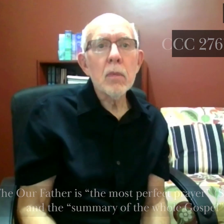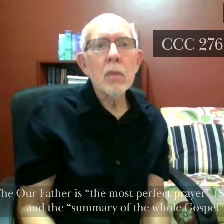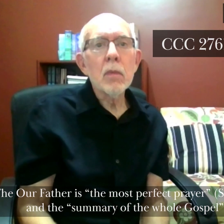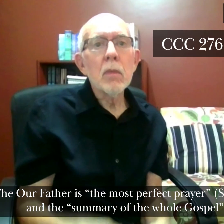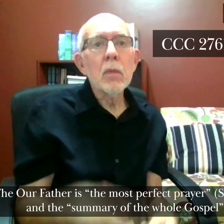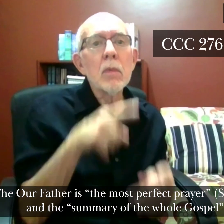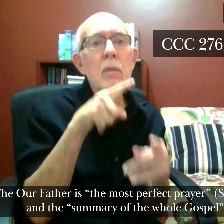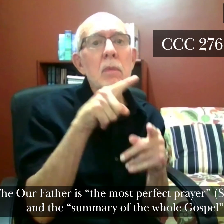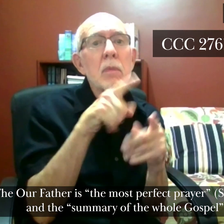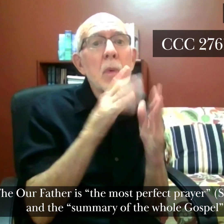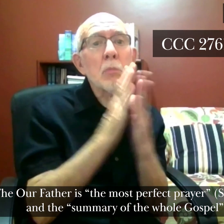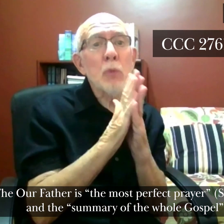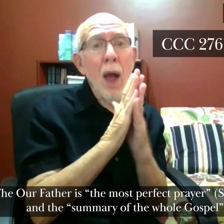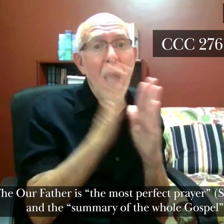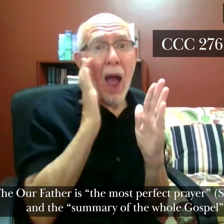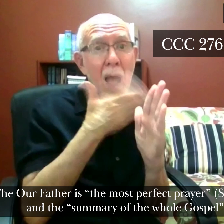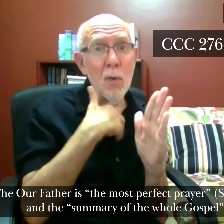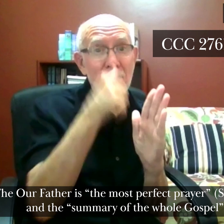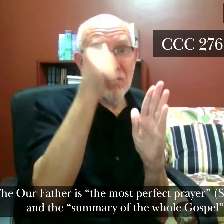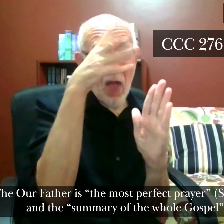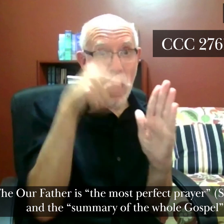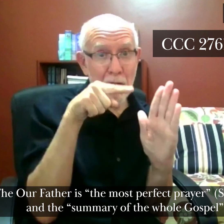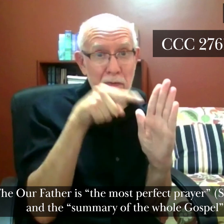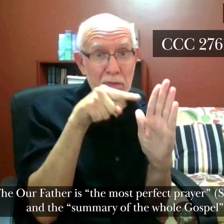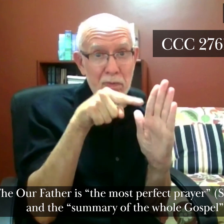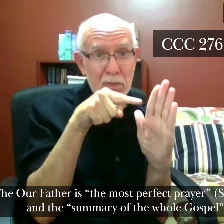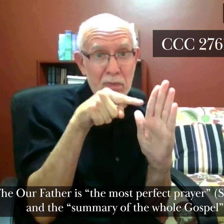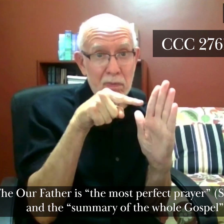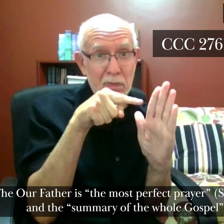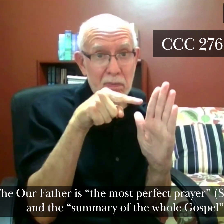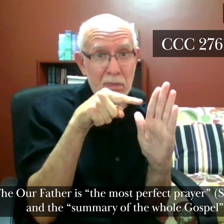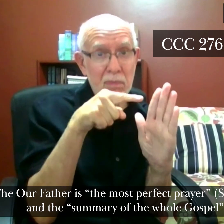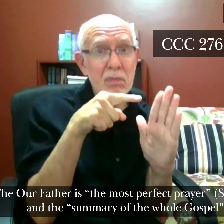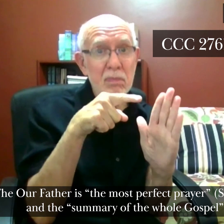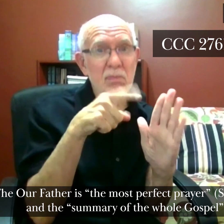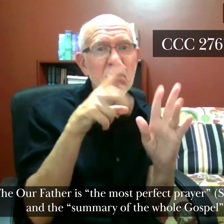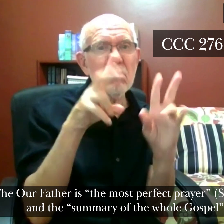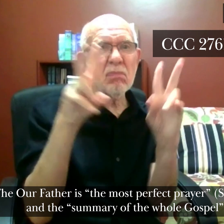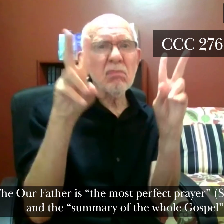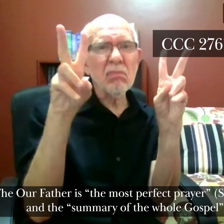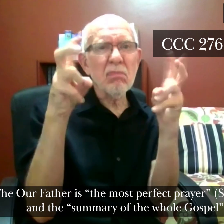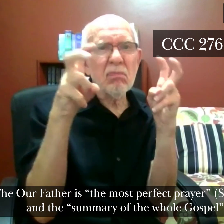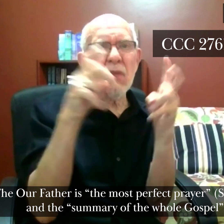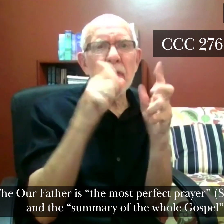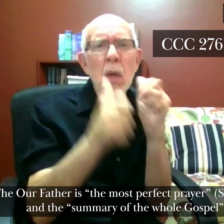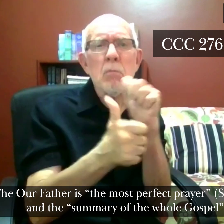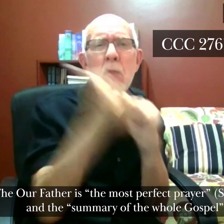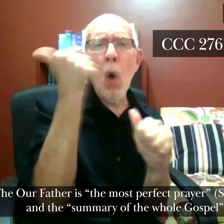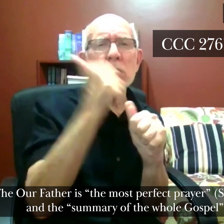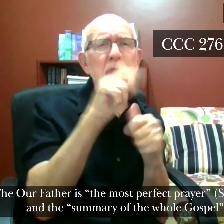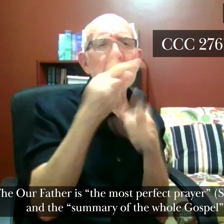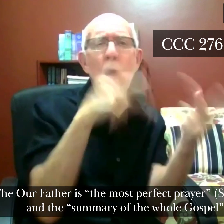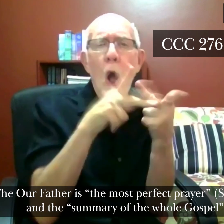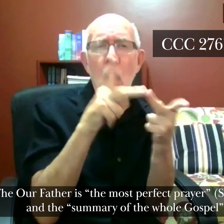The Our Father is the most perfect prayer, St. Thomas Aquinas, and the summary of the whole